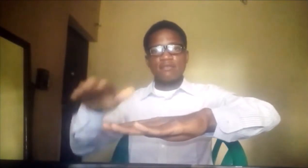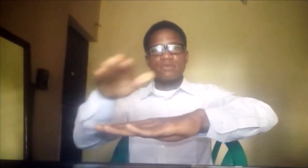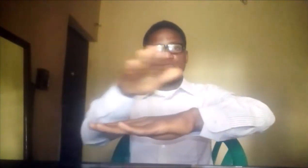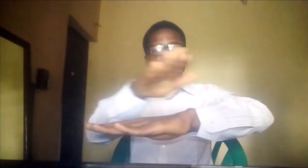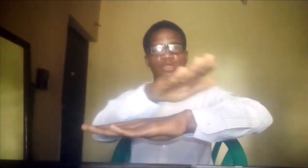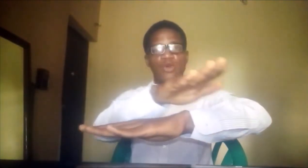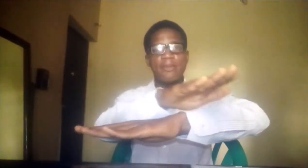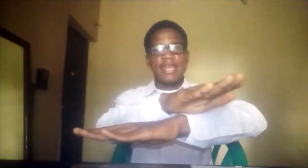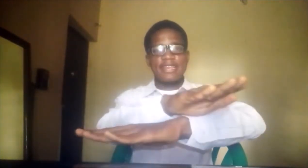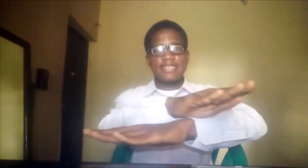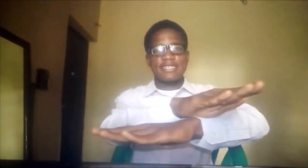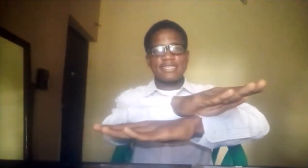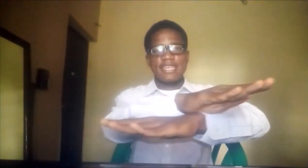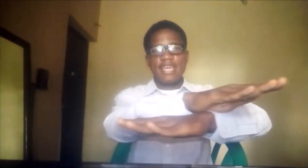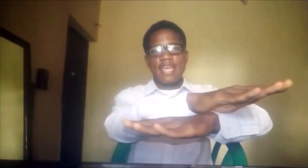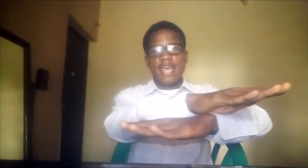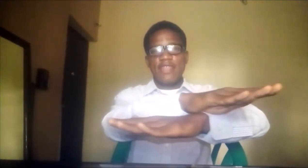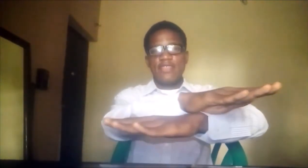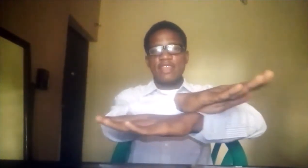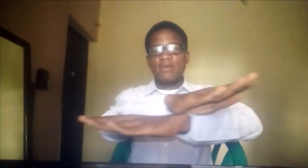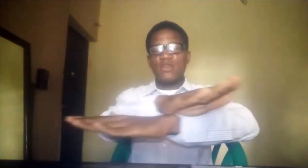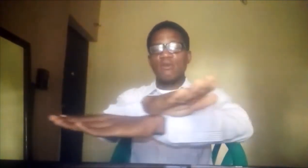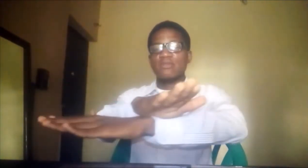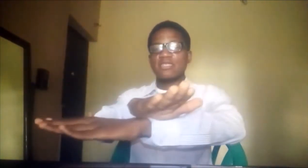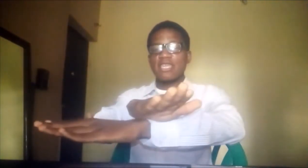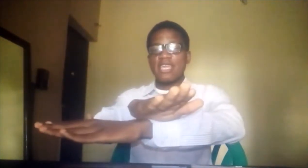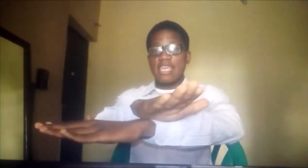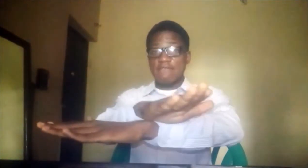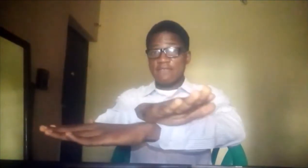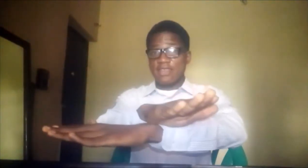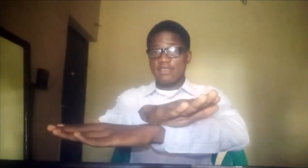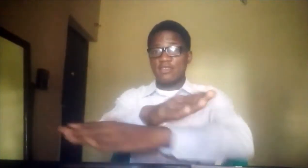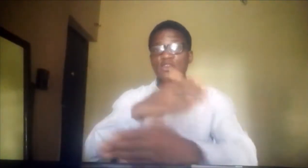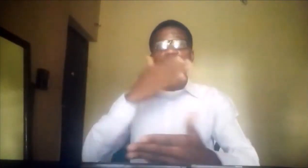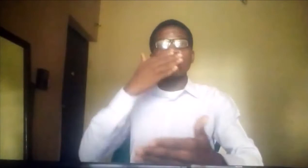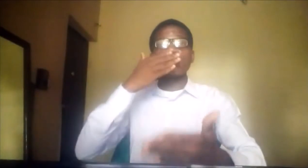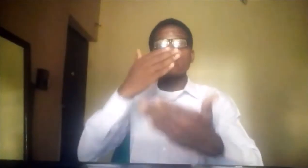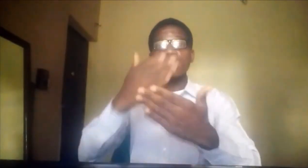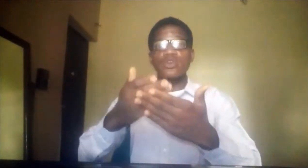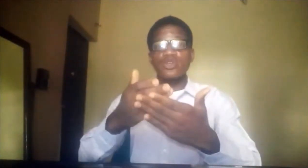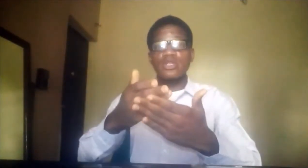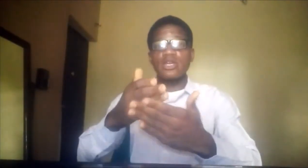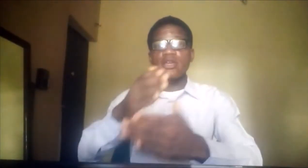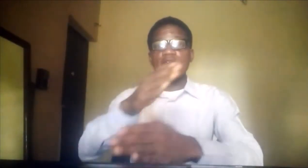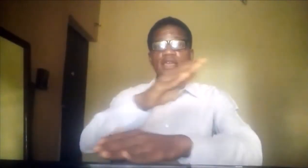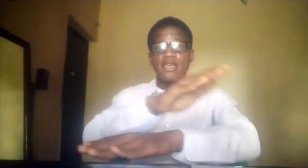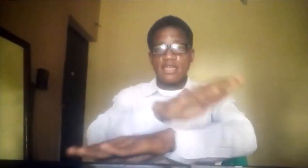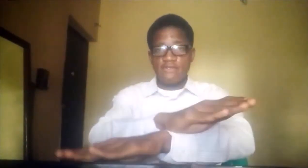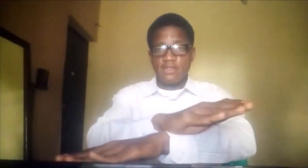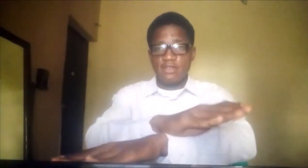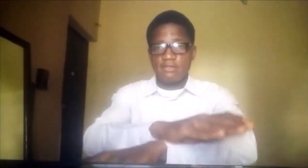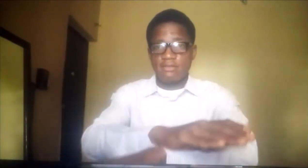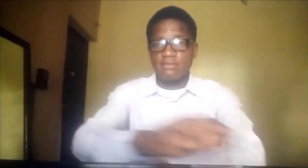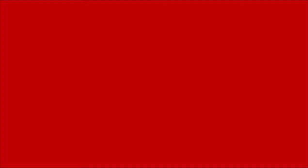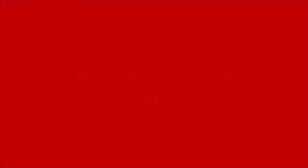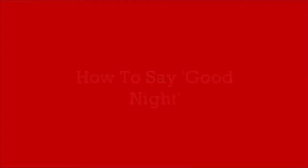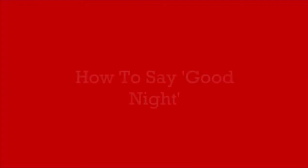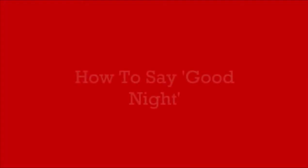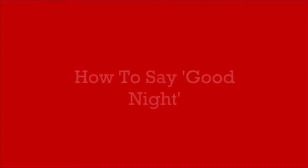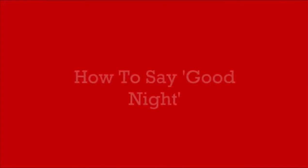this one on top like this, and then it becomes evening. So good evening. So now we have